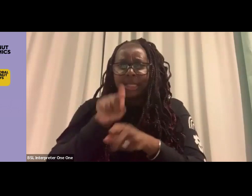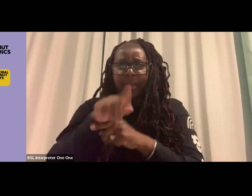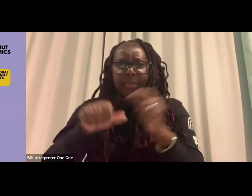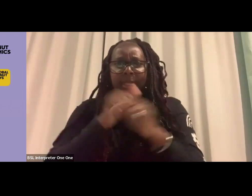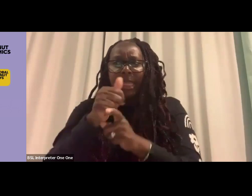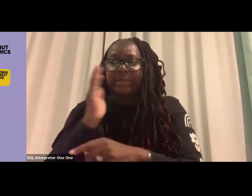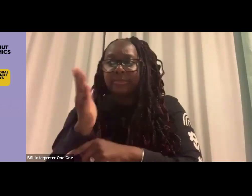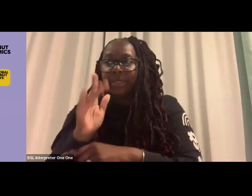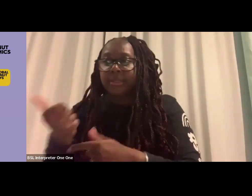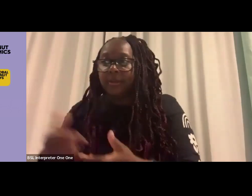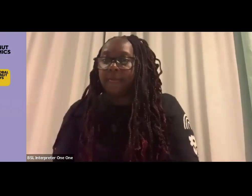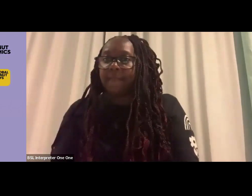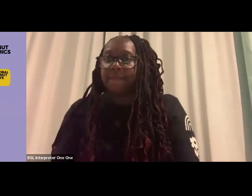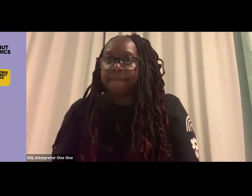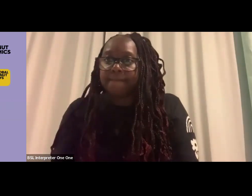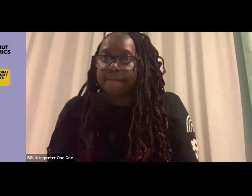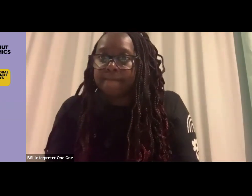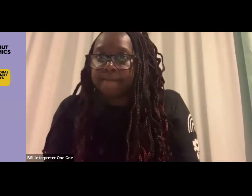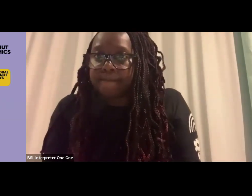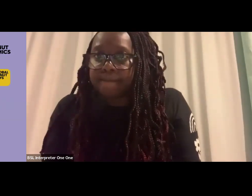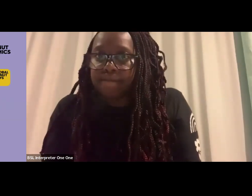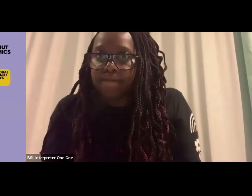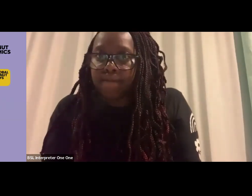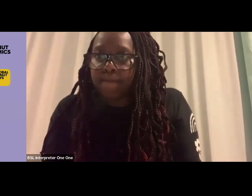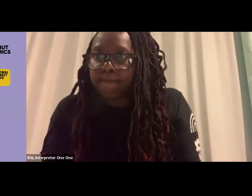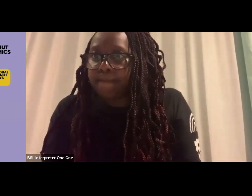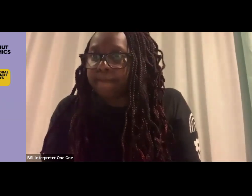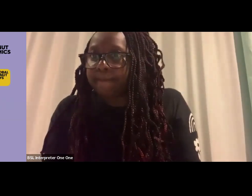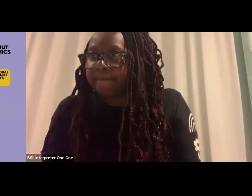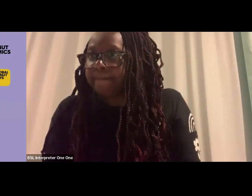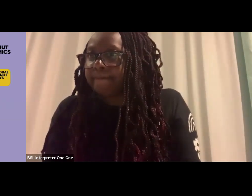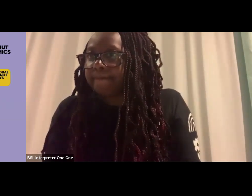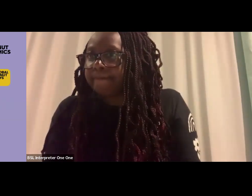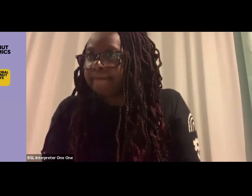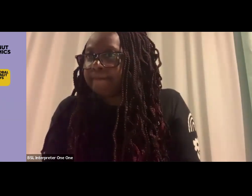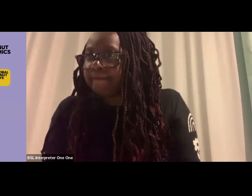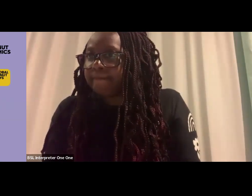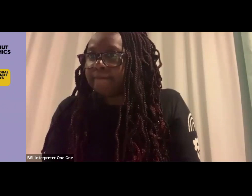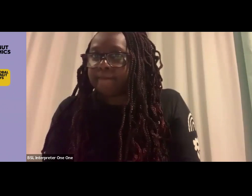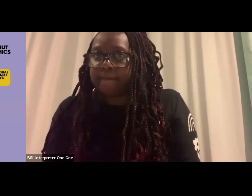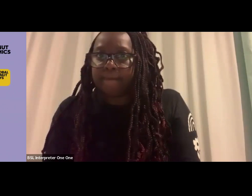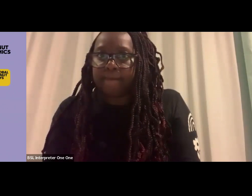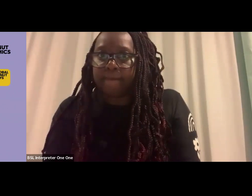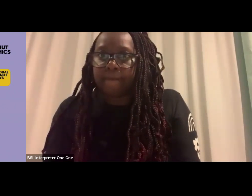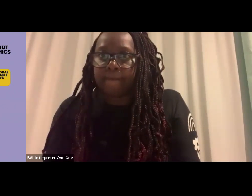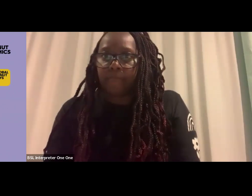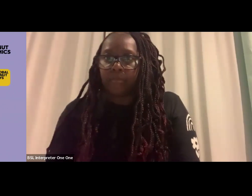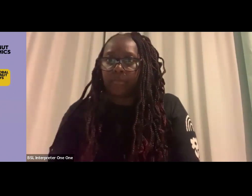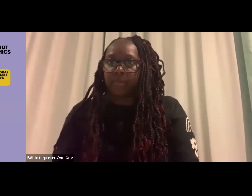next speaker, Latu, who will also show us how Bhutan has put into the analytical